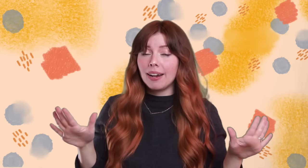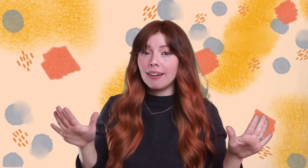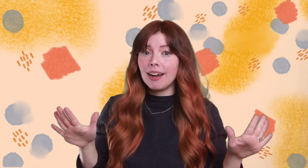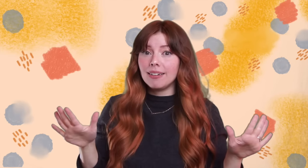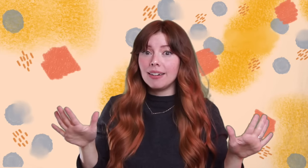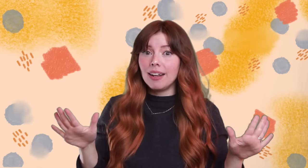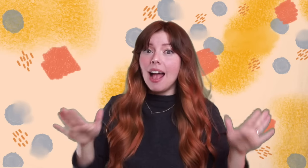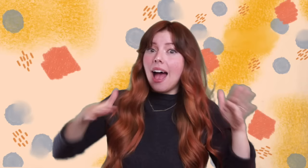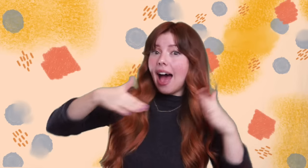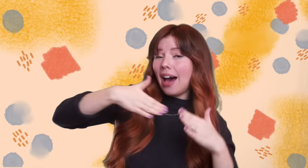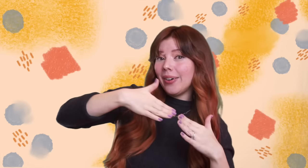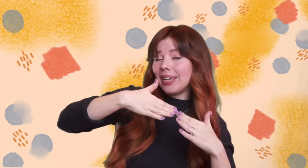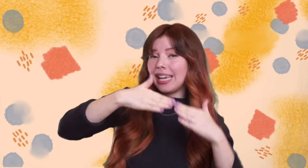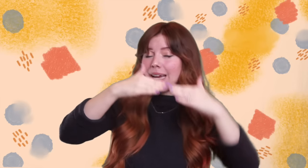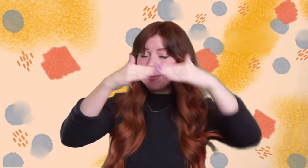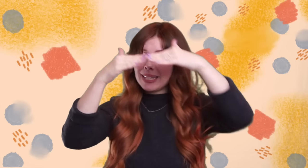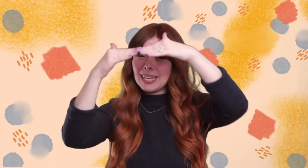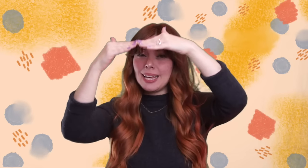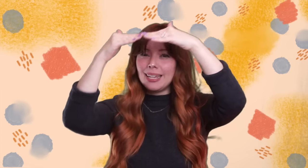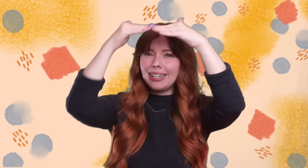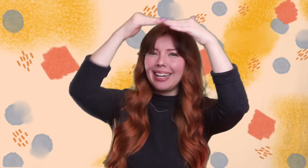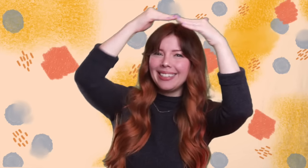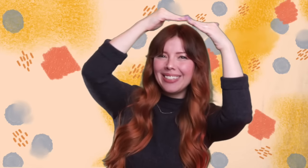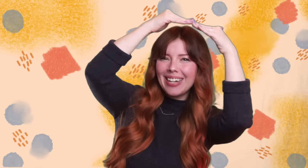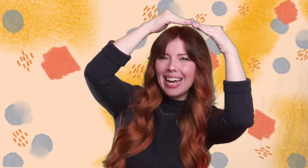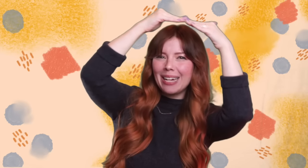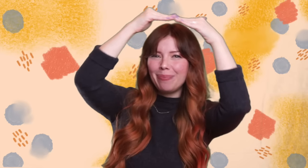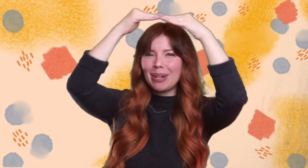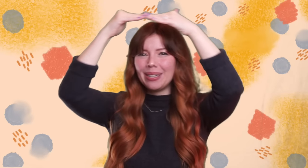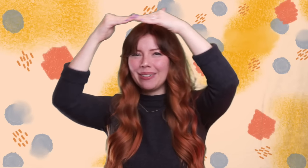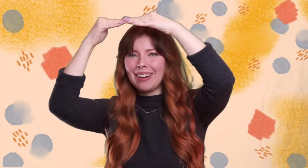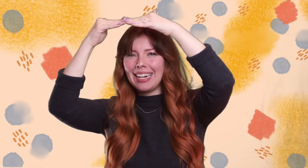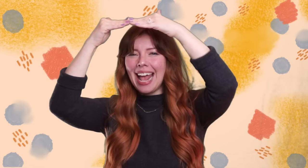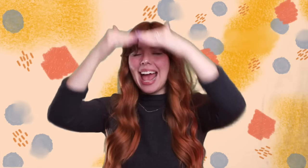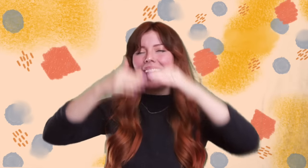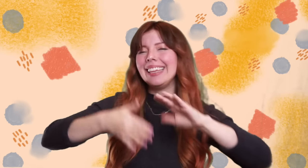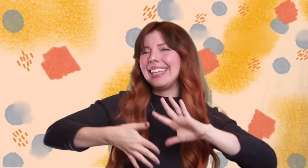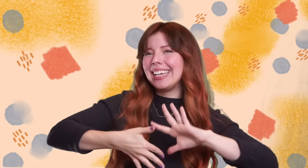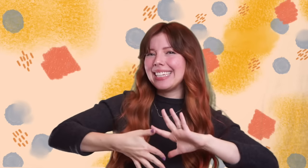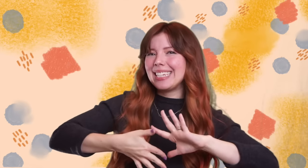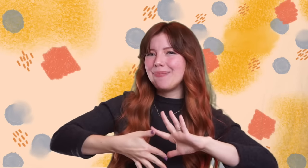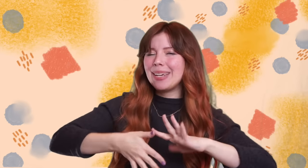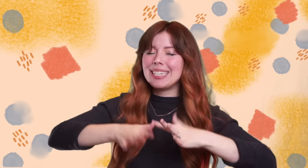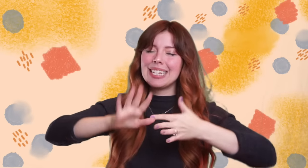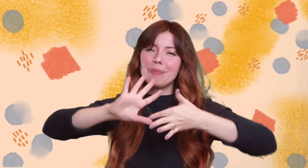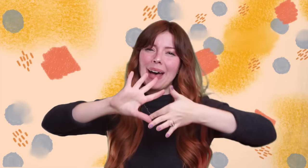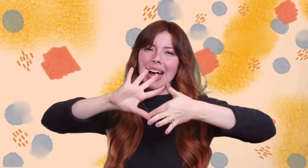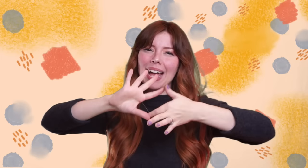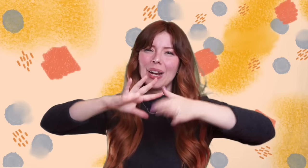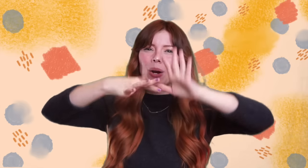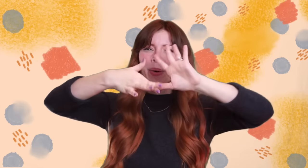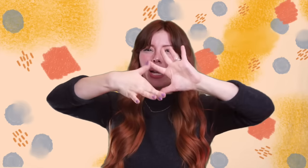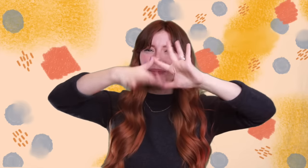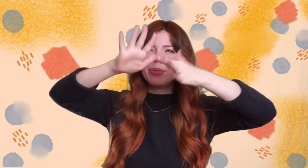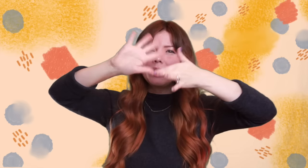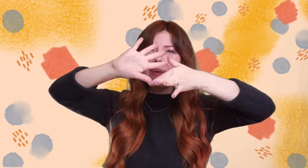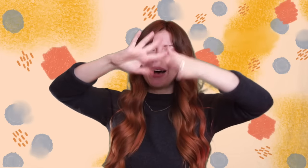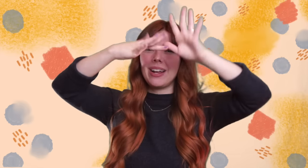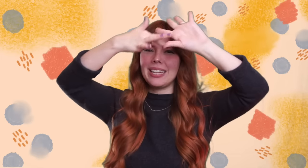out. Out came the sun and dried up all the rain. And the Itsy Bitsy Spider went up the spout